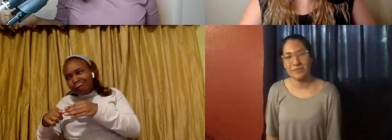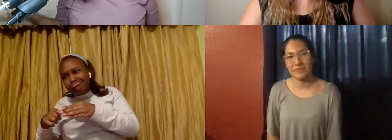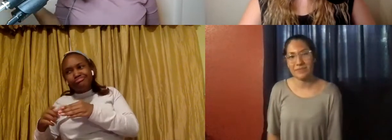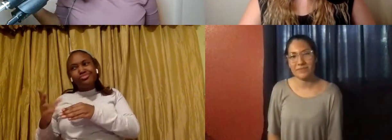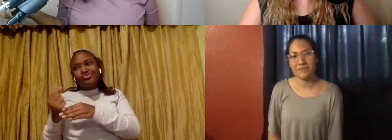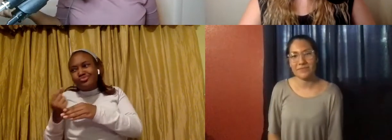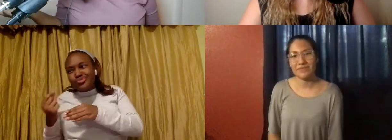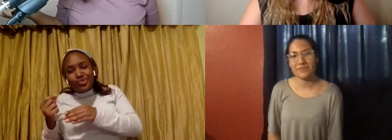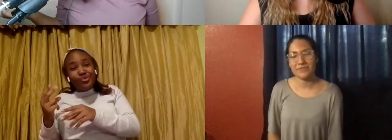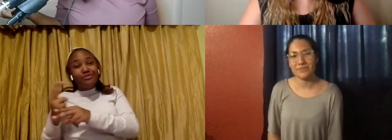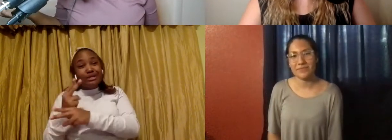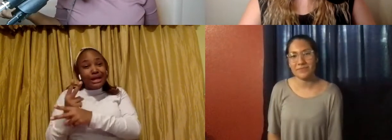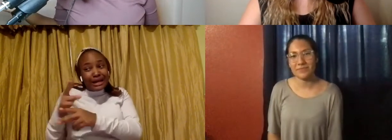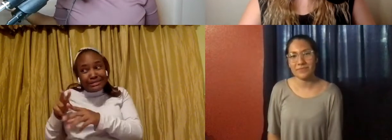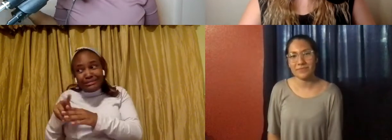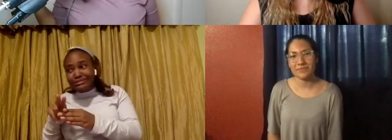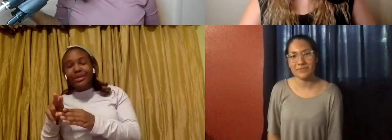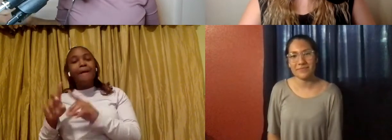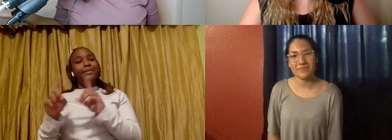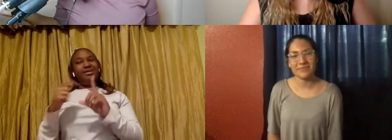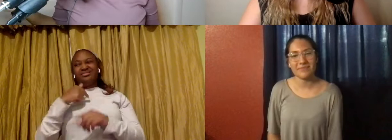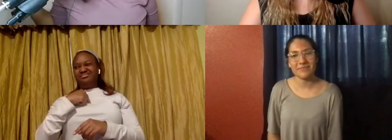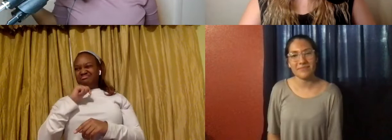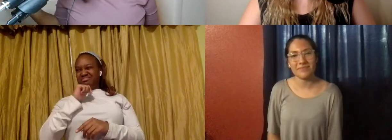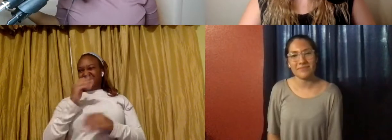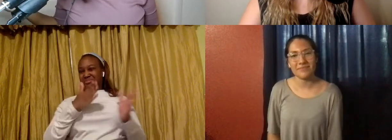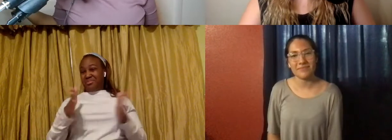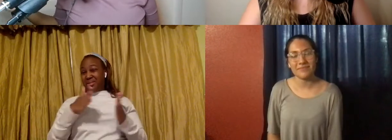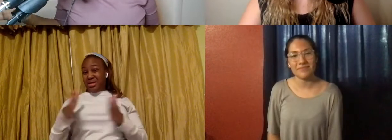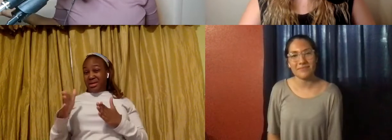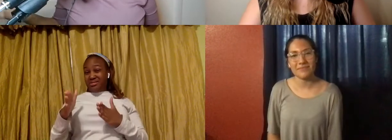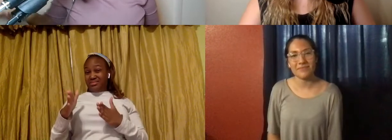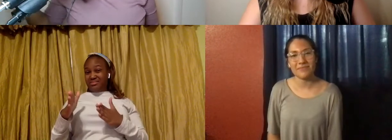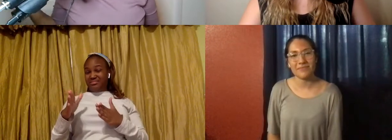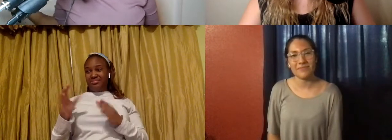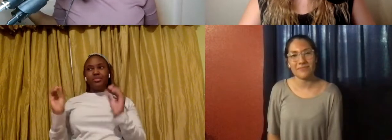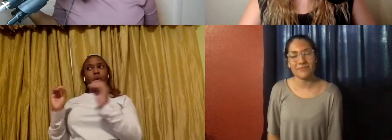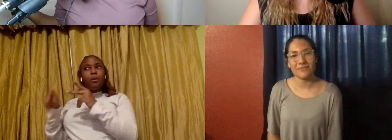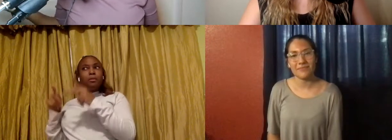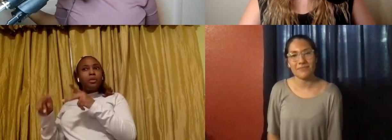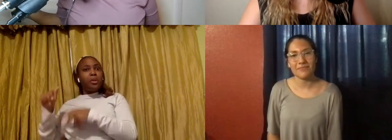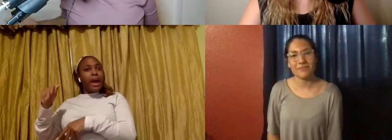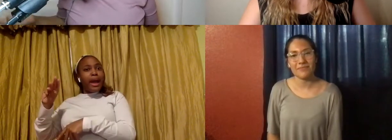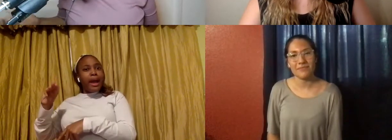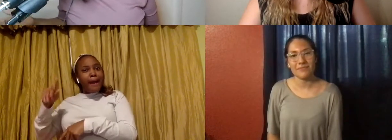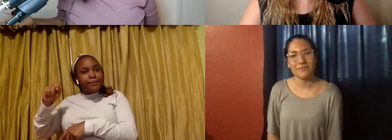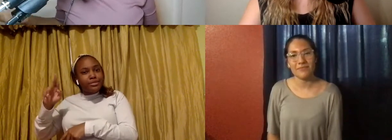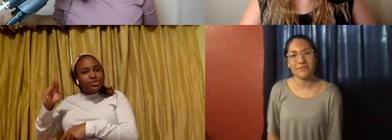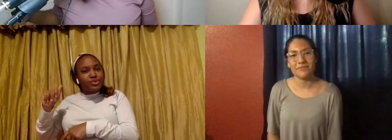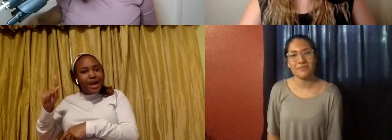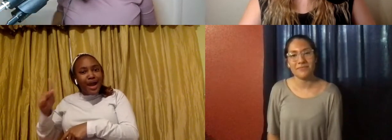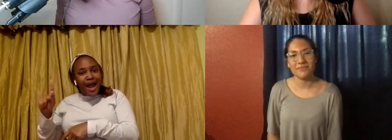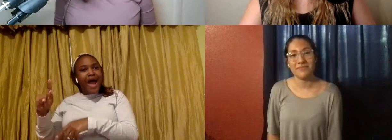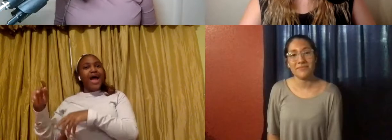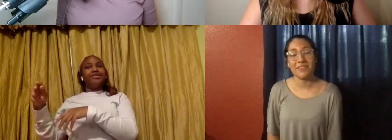like, I mean, I wasn't planning on it. Like, nobody on the Amtrak train is going to like be worried about my bush. Like, what is the deal? Well,